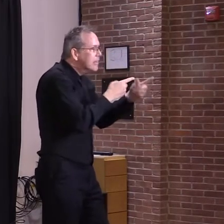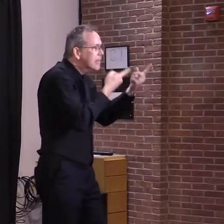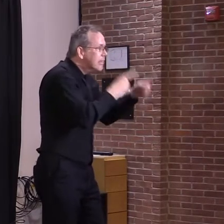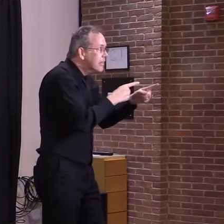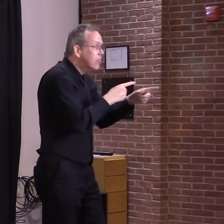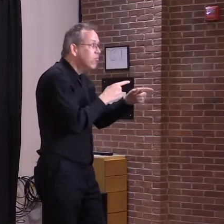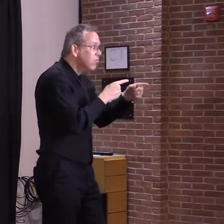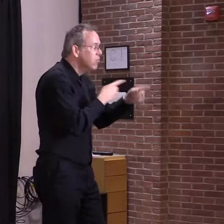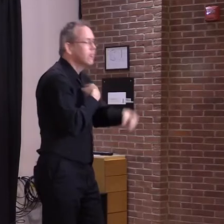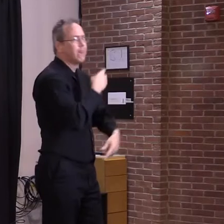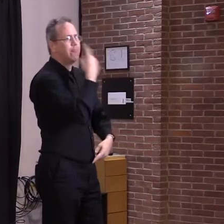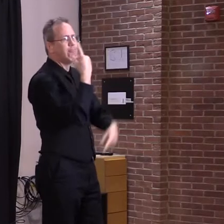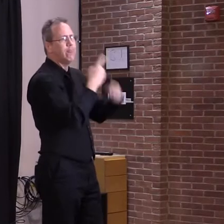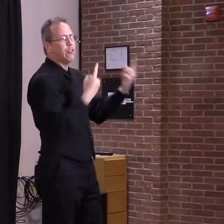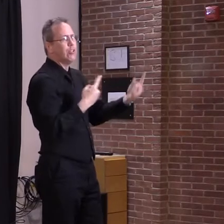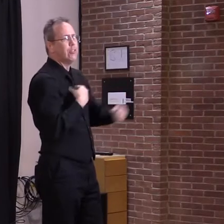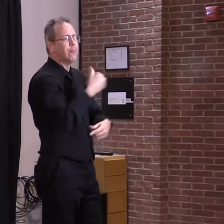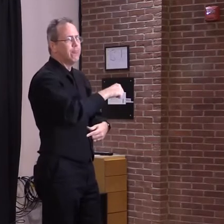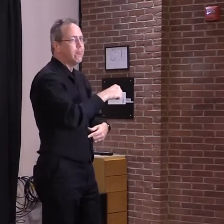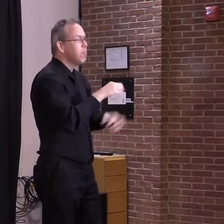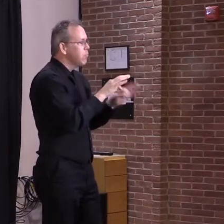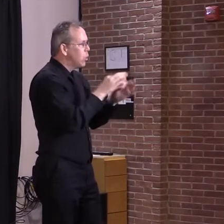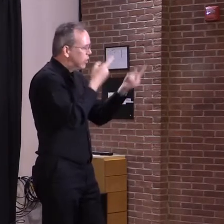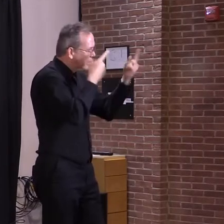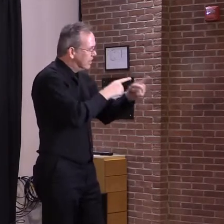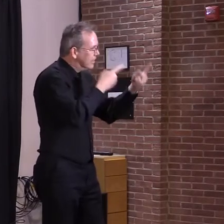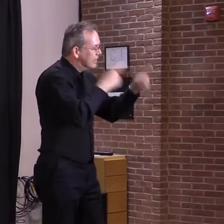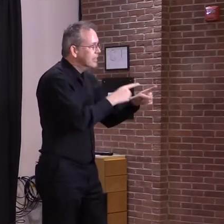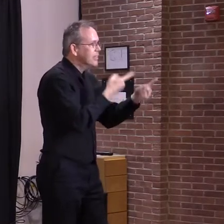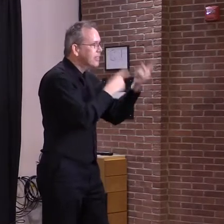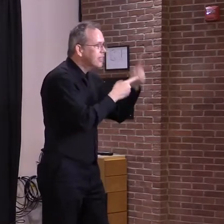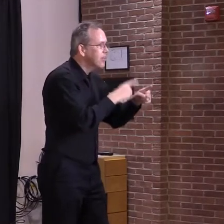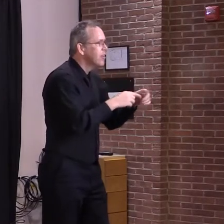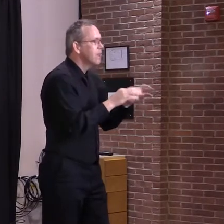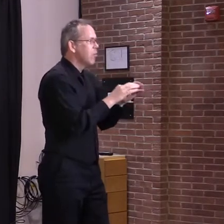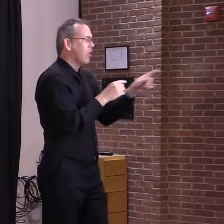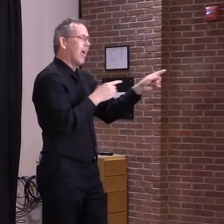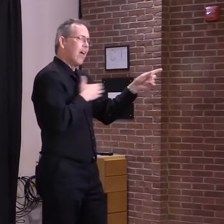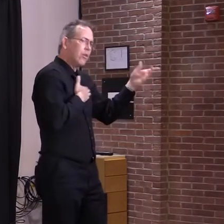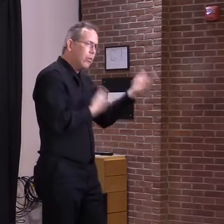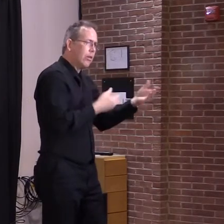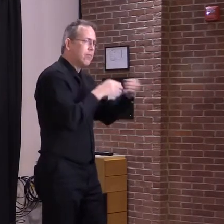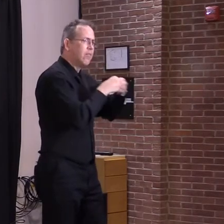okay. But they have to be willing to make that step.